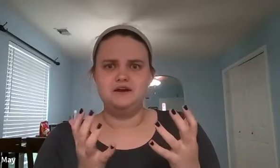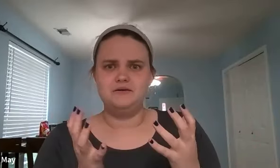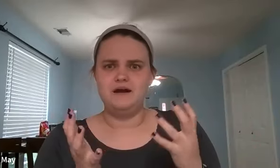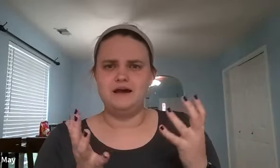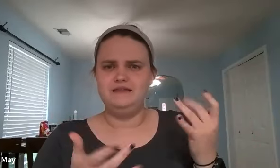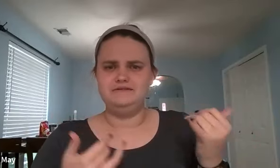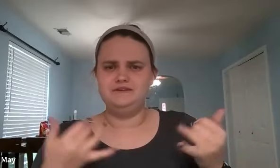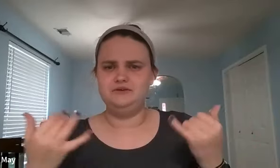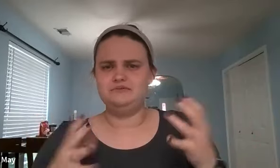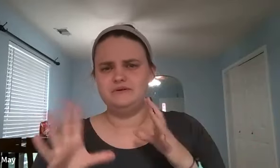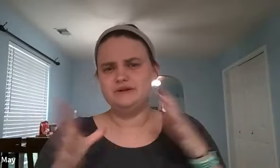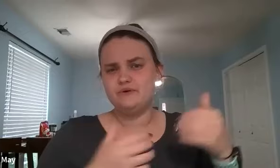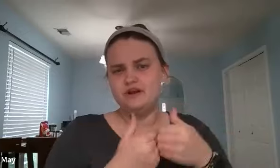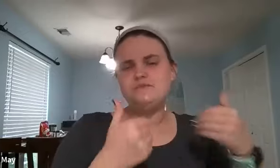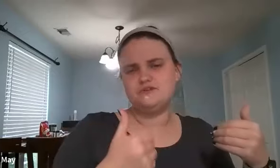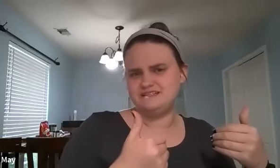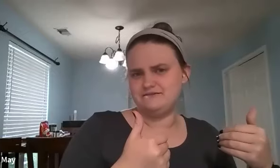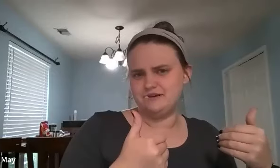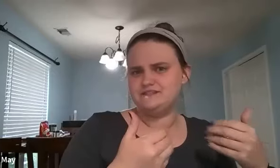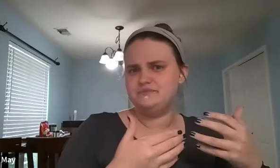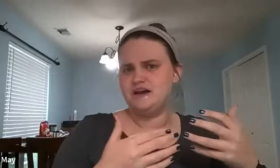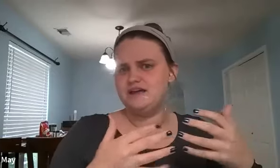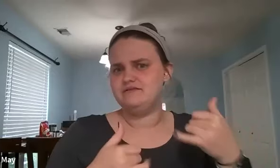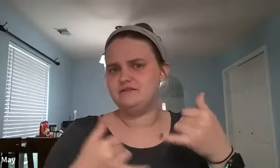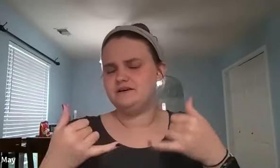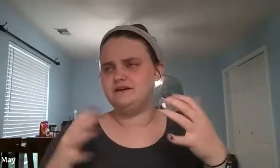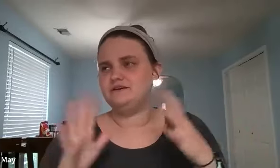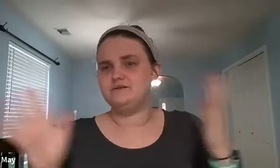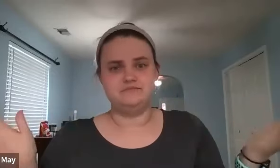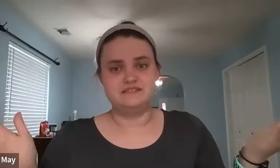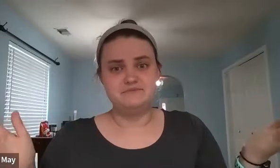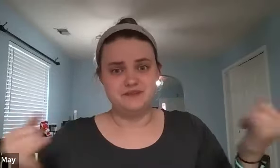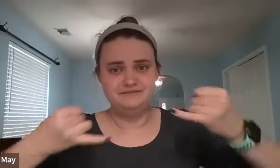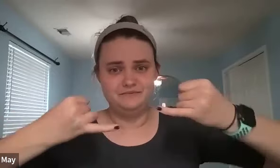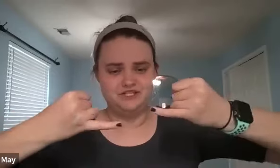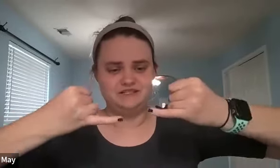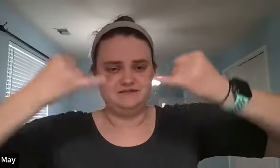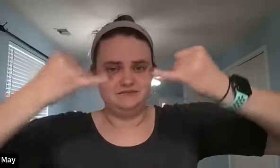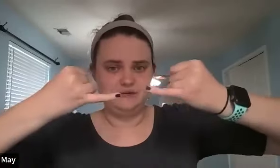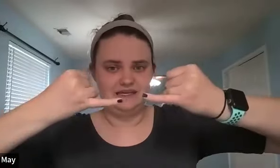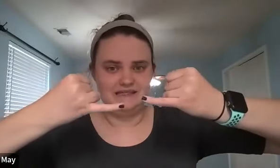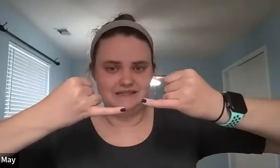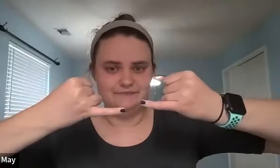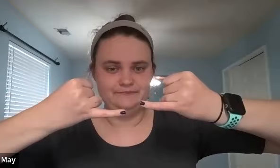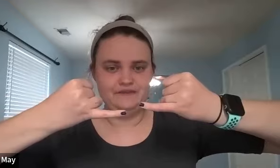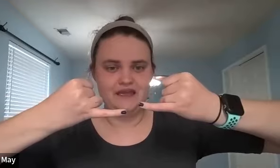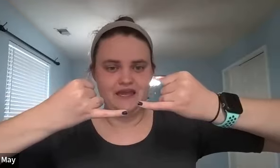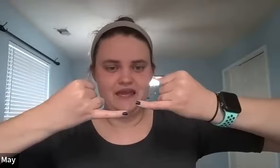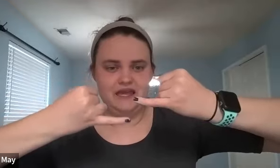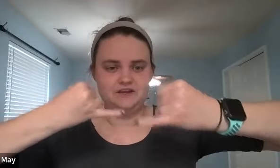know you would hope there's a difference, but they're the same thing, which is two pinkies, and you're